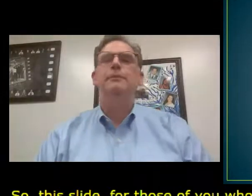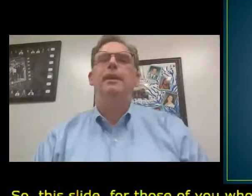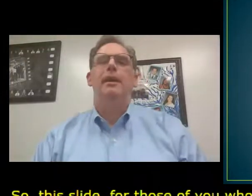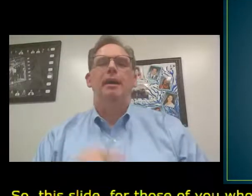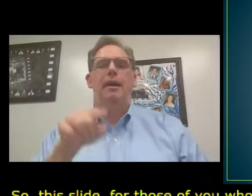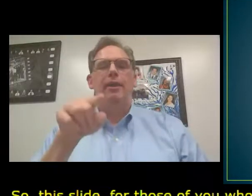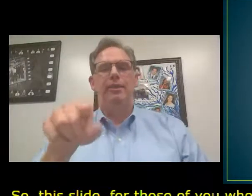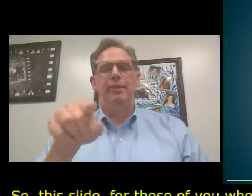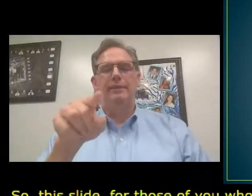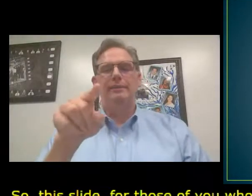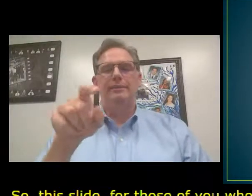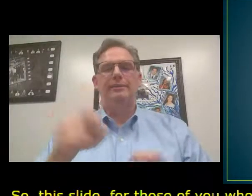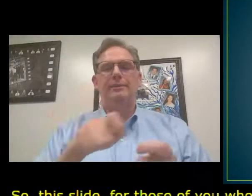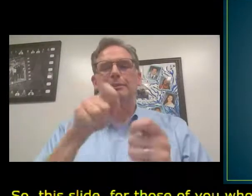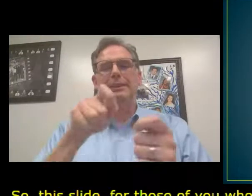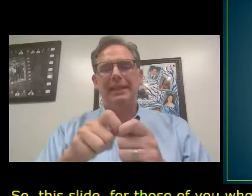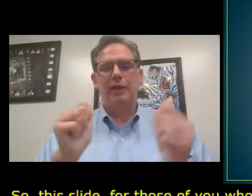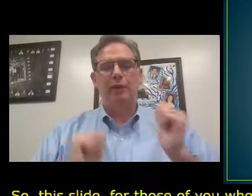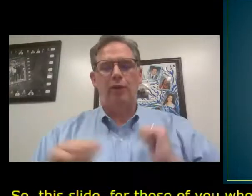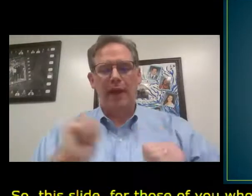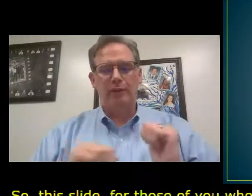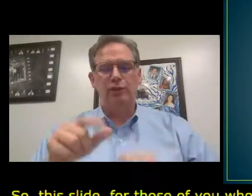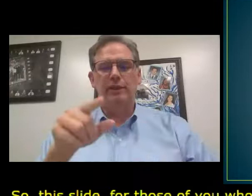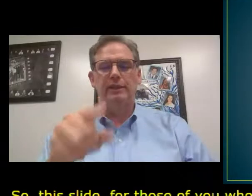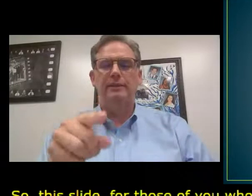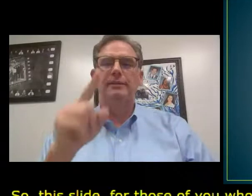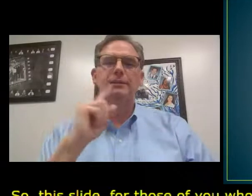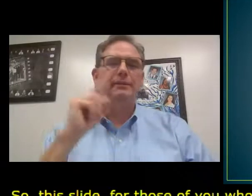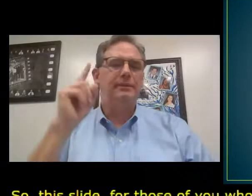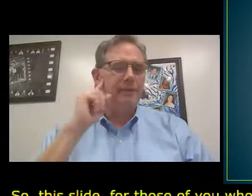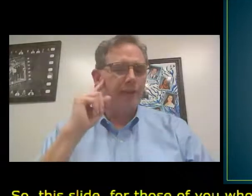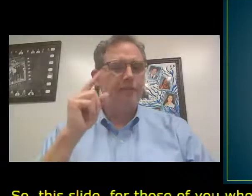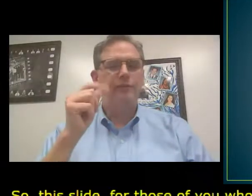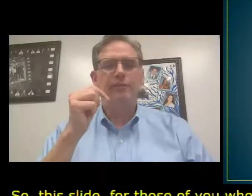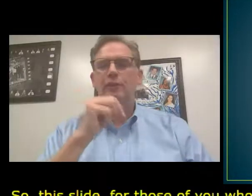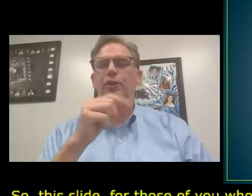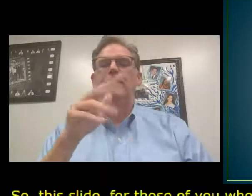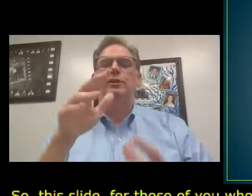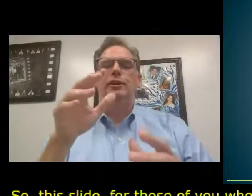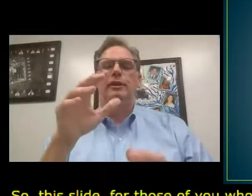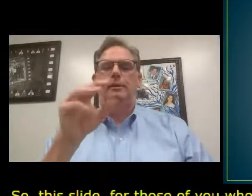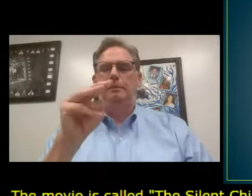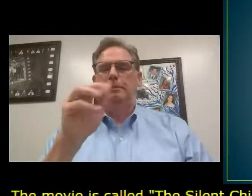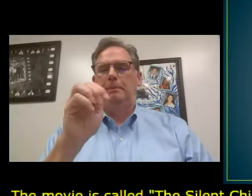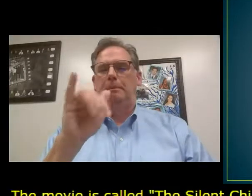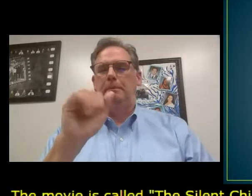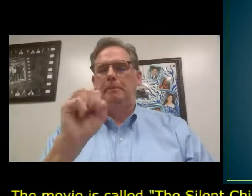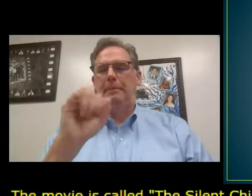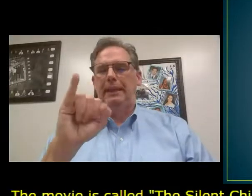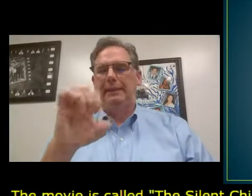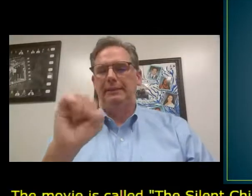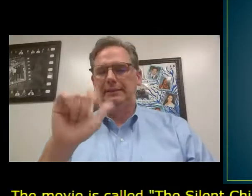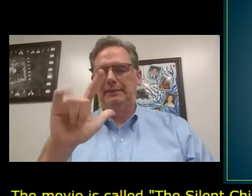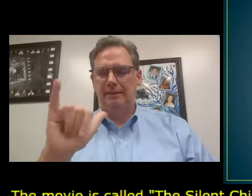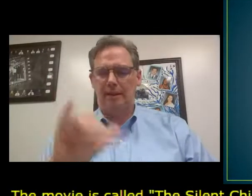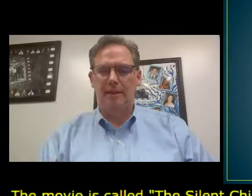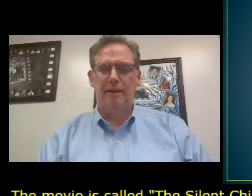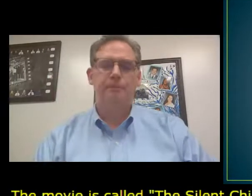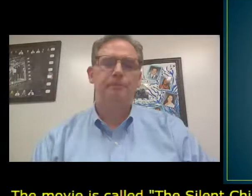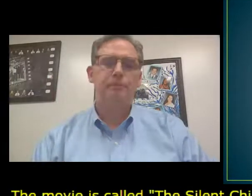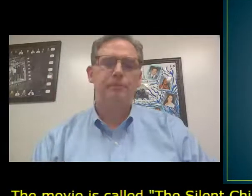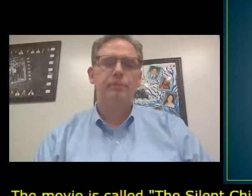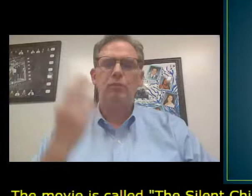It won Oscars in 2017. And this specific actor is a deaf